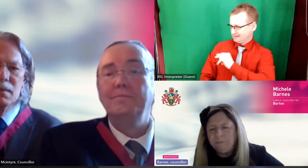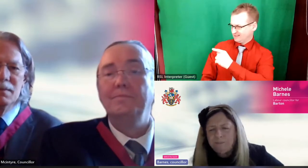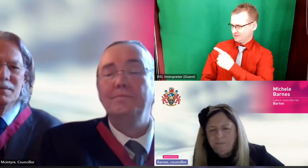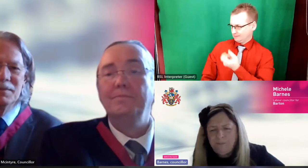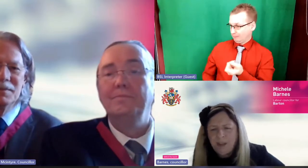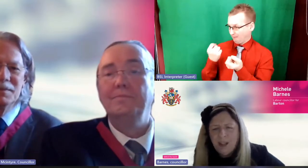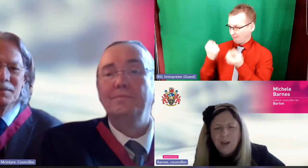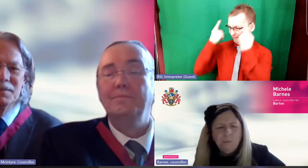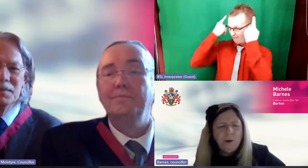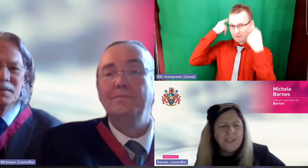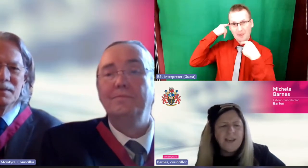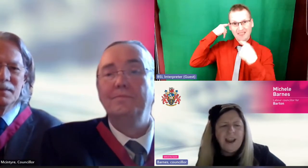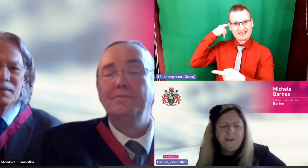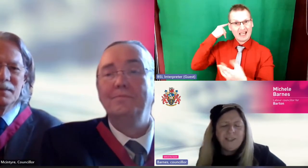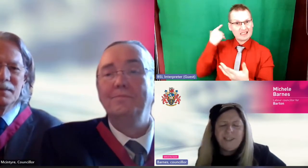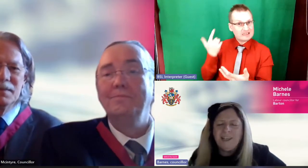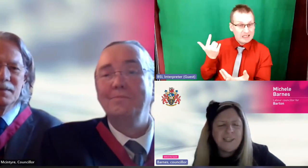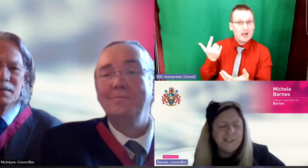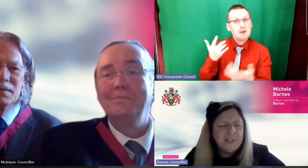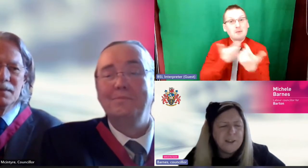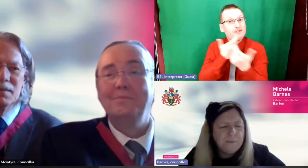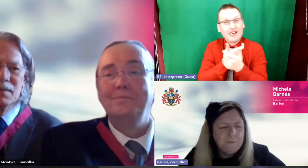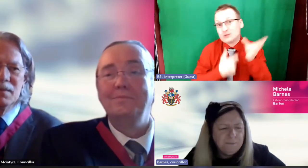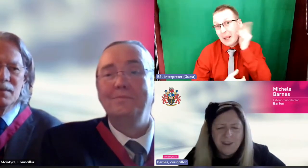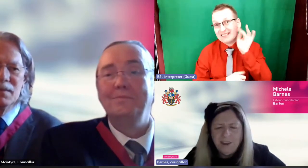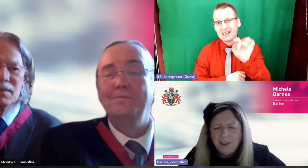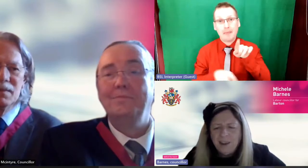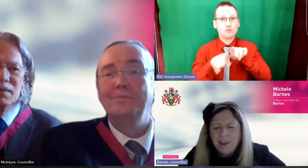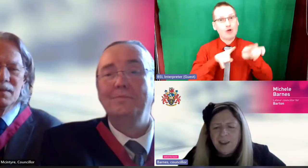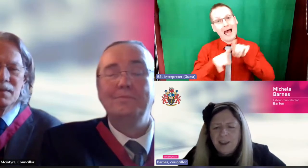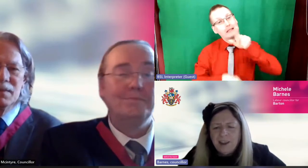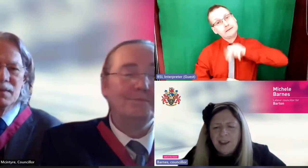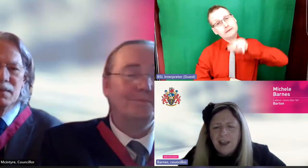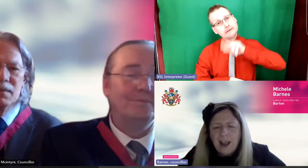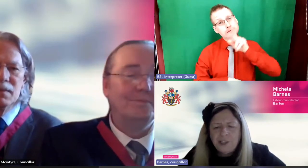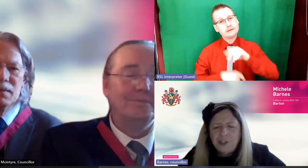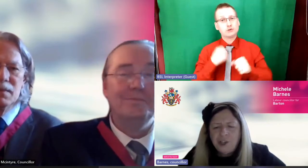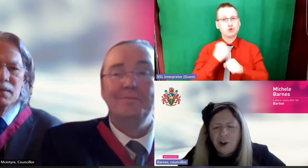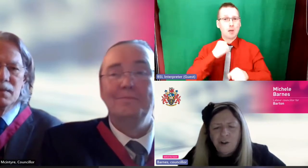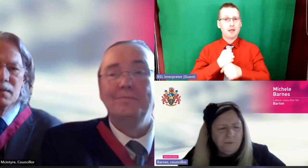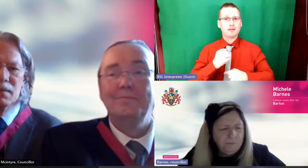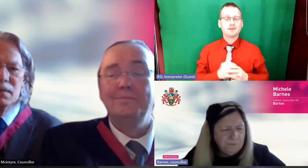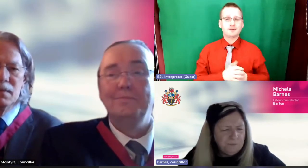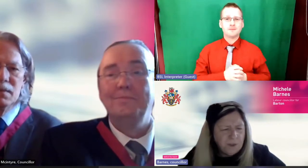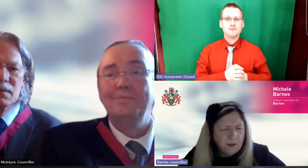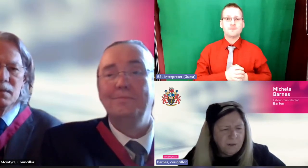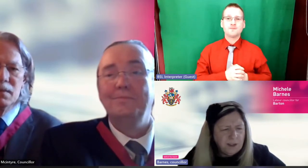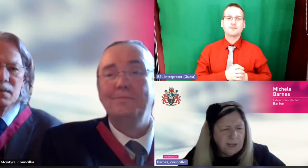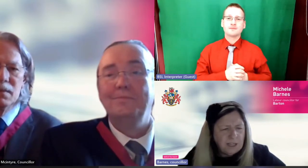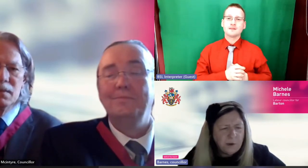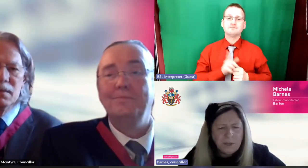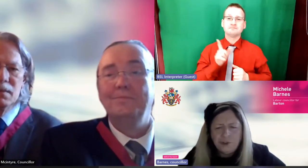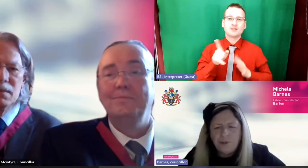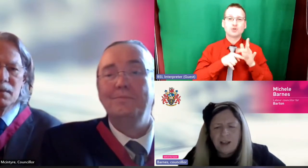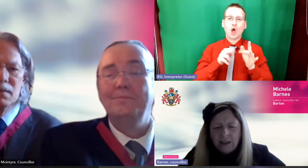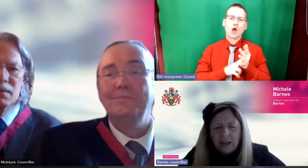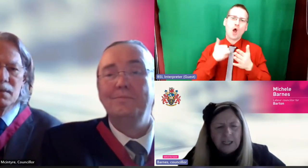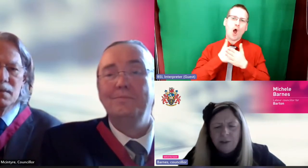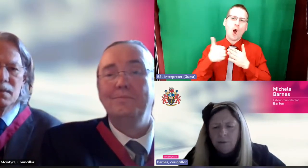saying. But it was hilarious to listen to them. As John is